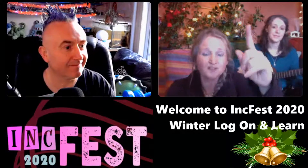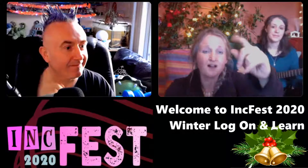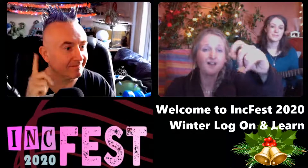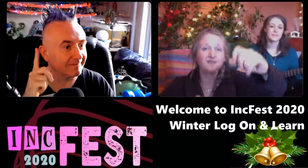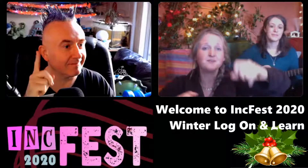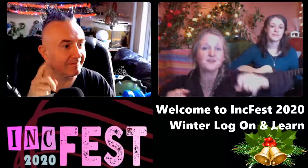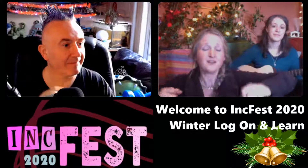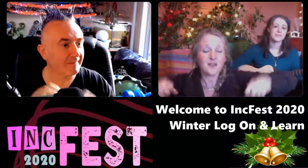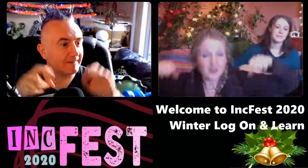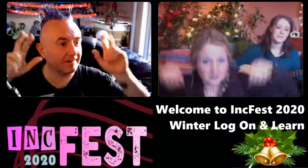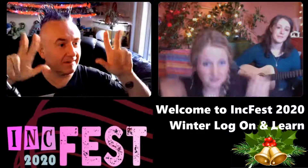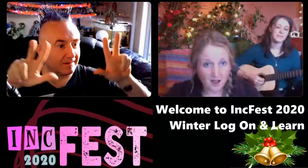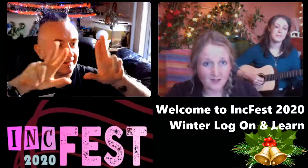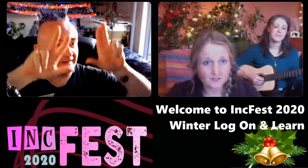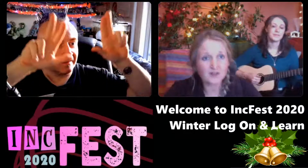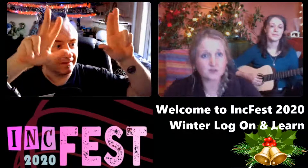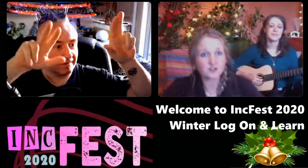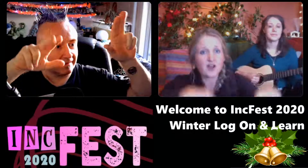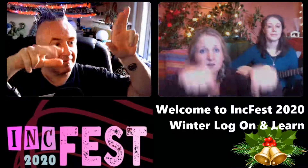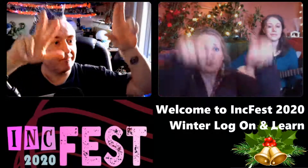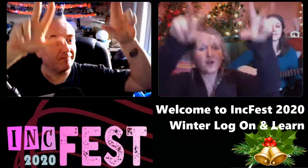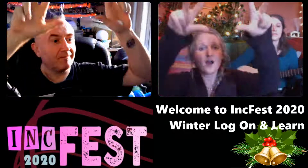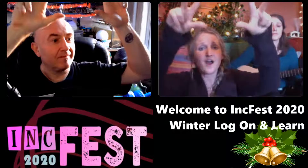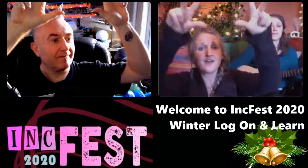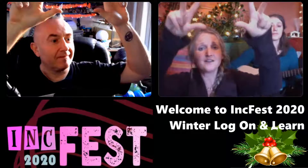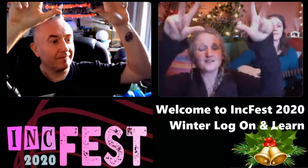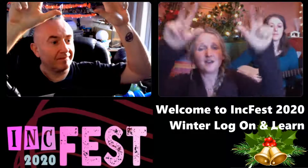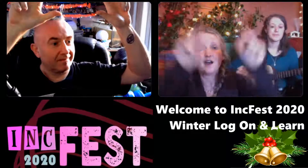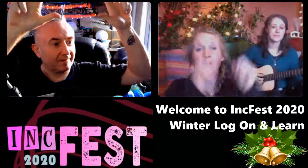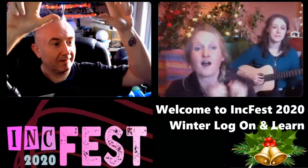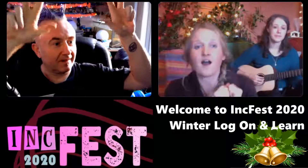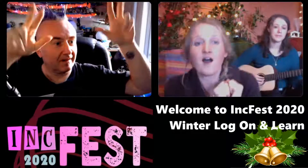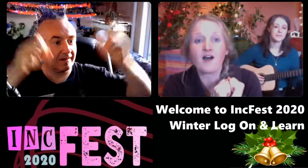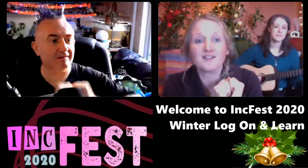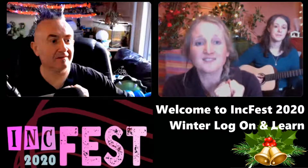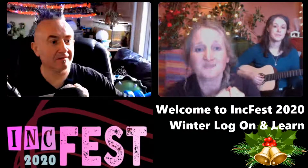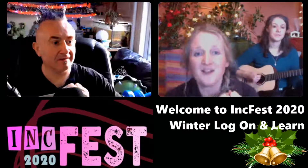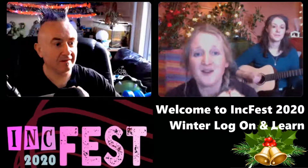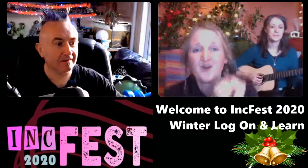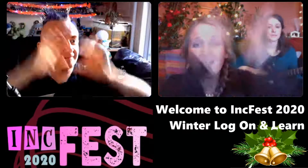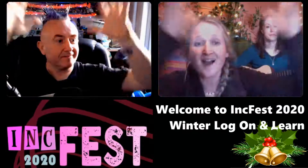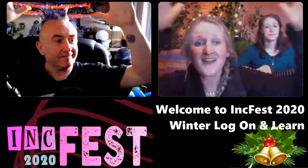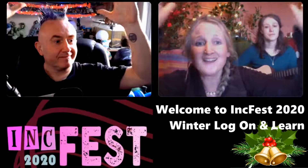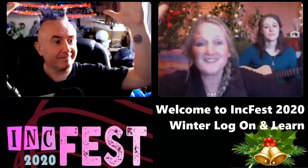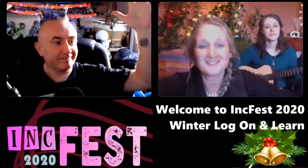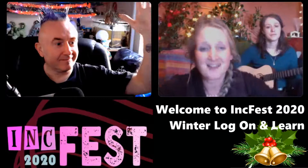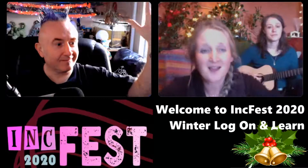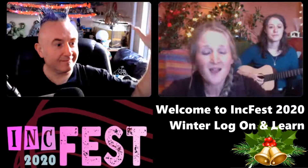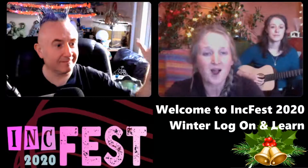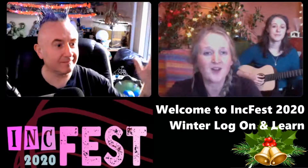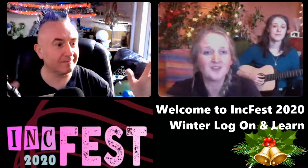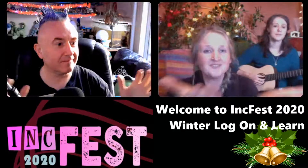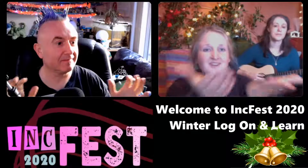time. Stars will shine brighter, hearts feel lighter under